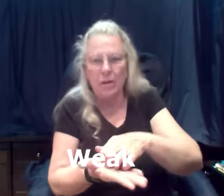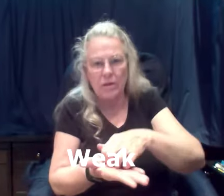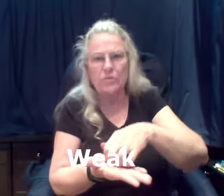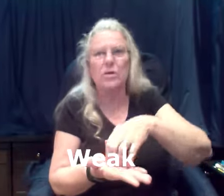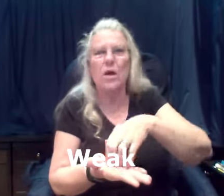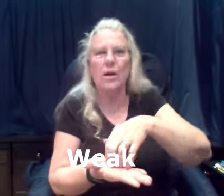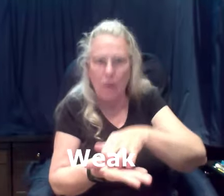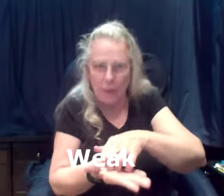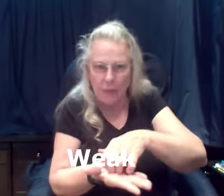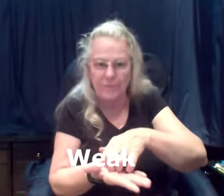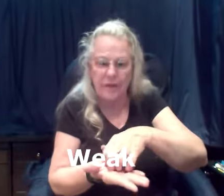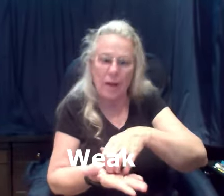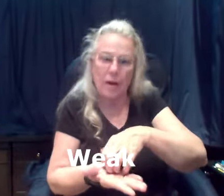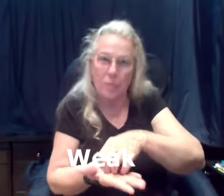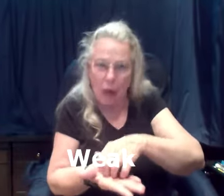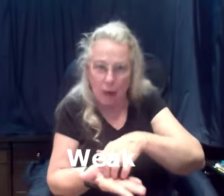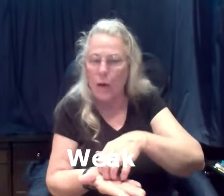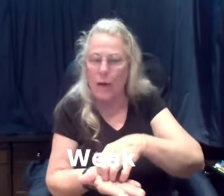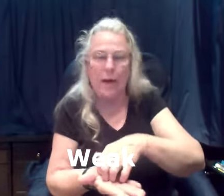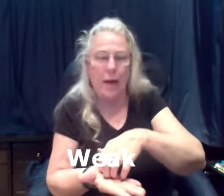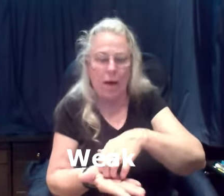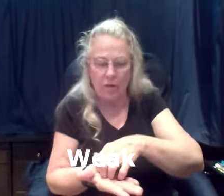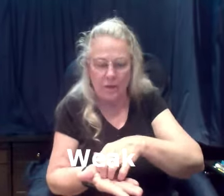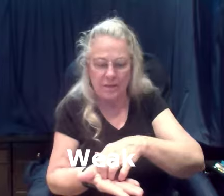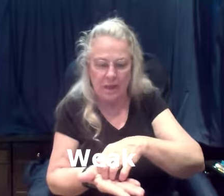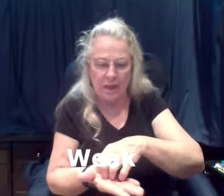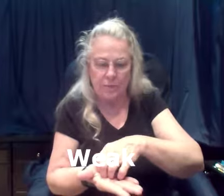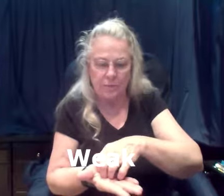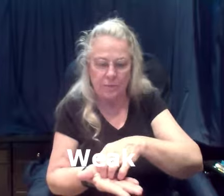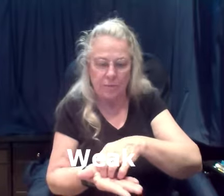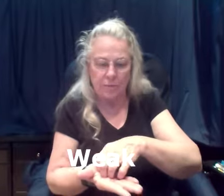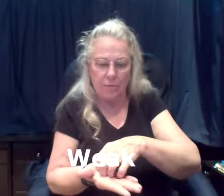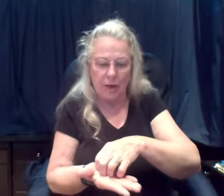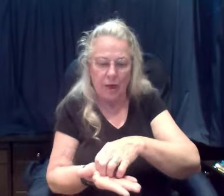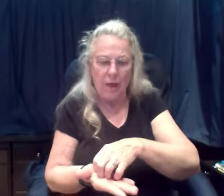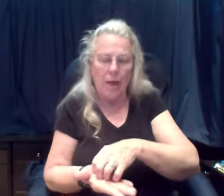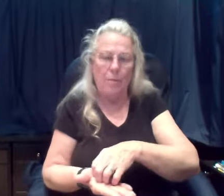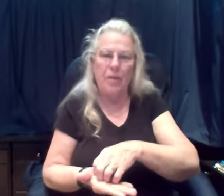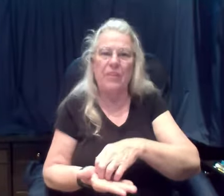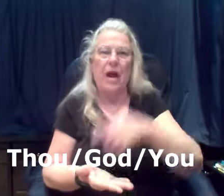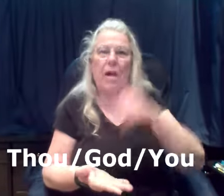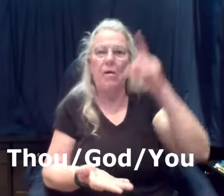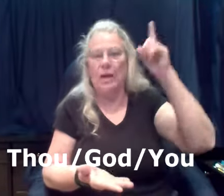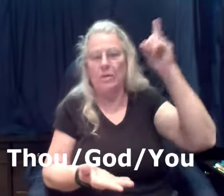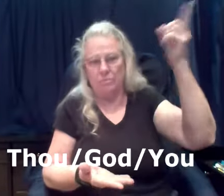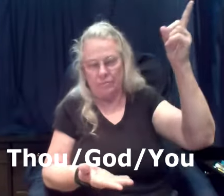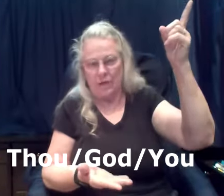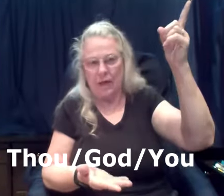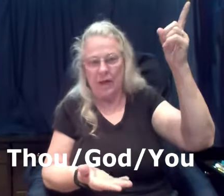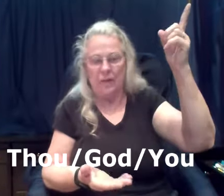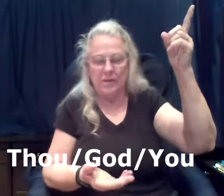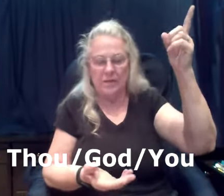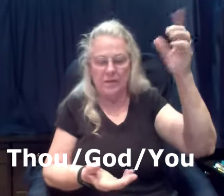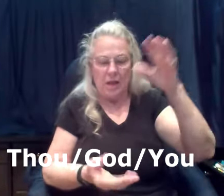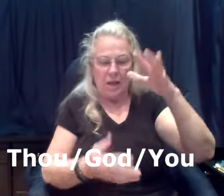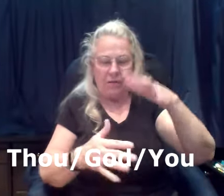just kind of collapsing out. I'm weak. I can't hardly stand up. But thou, and again, this is that